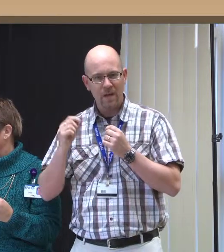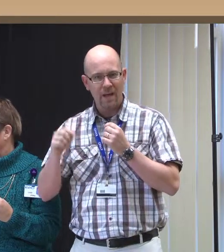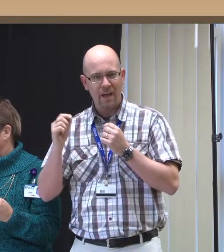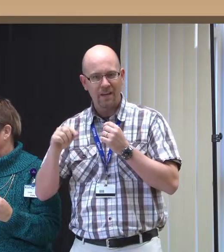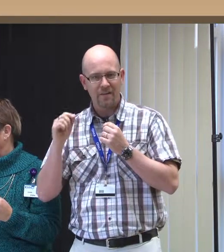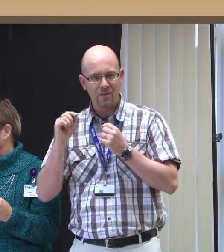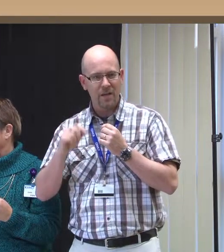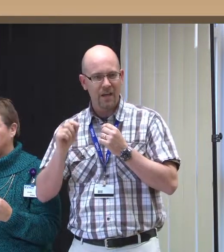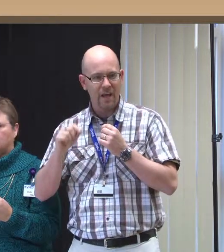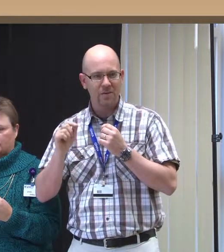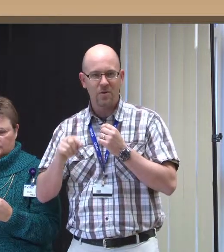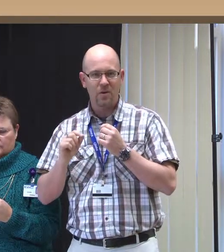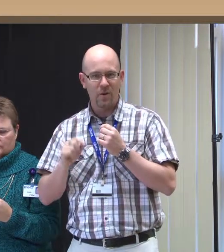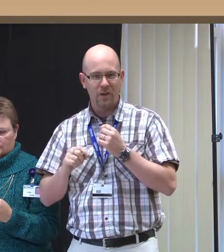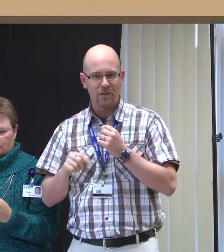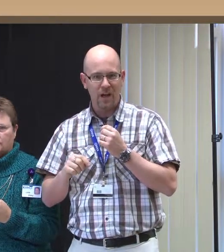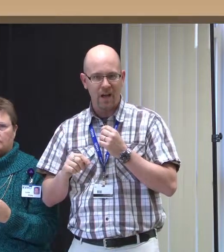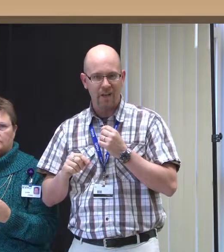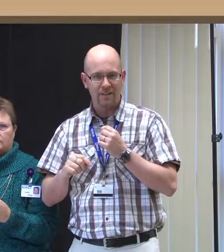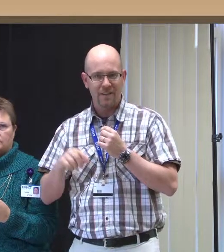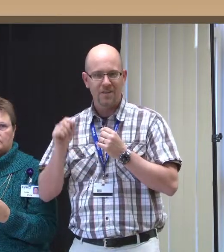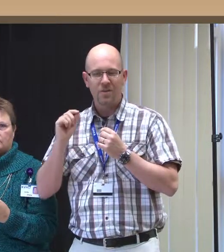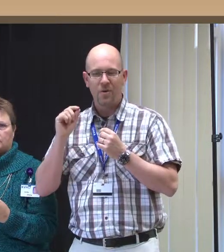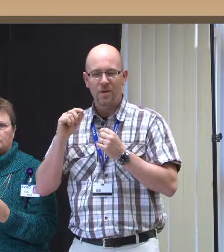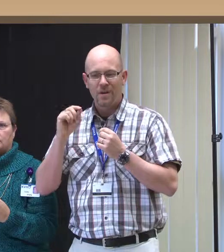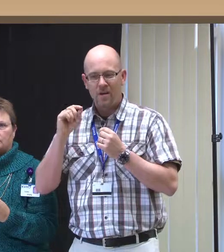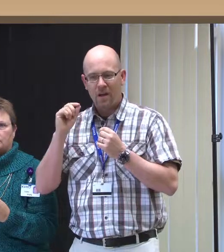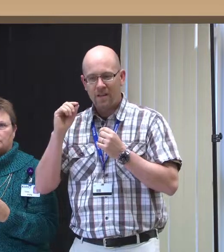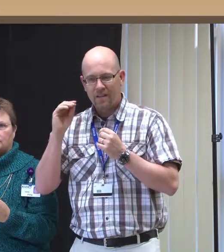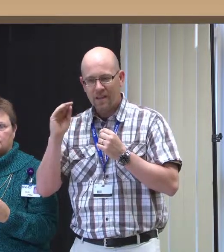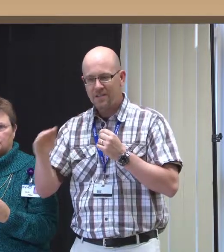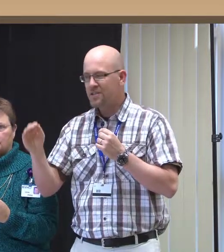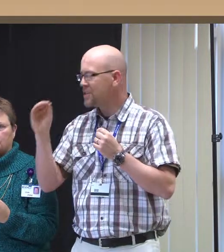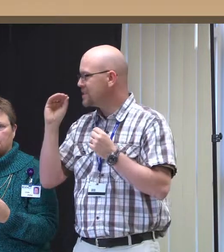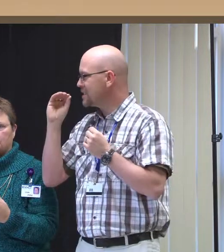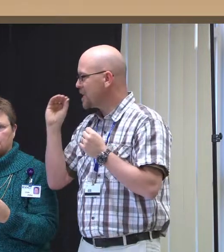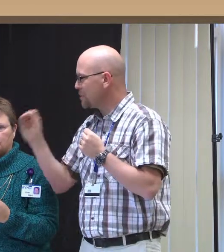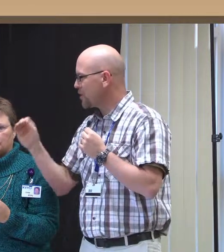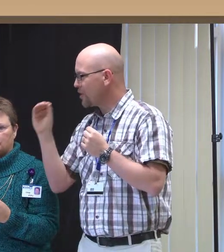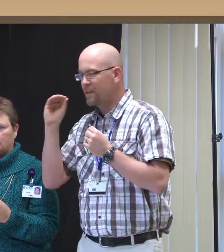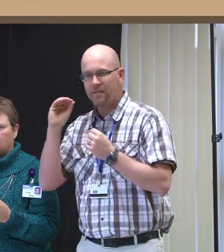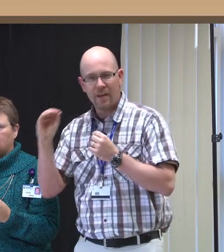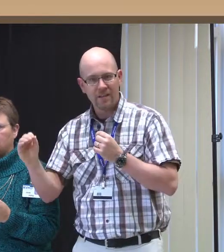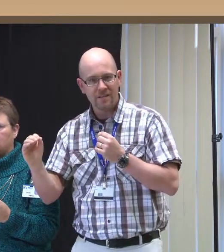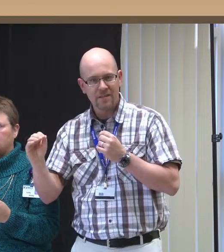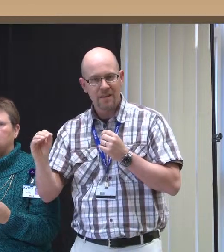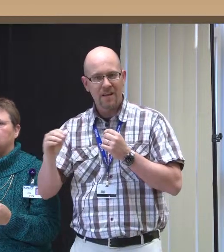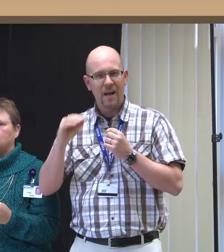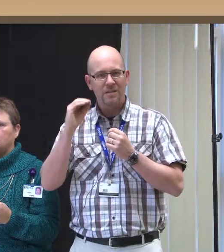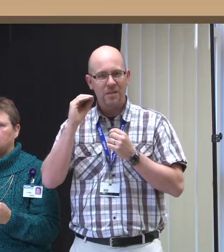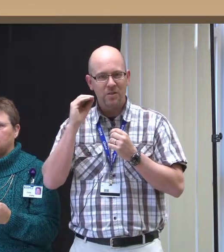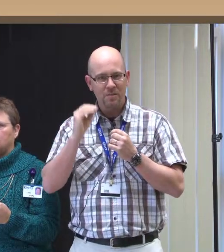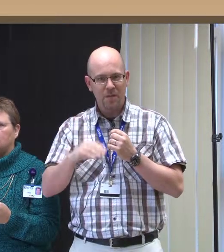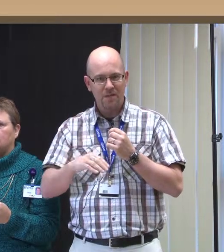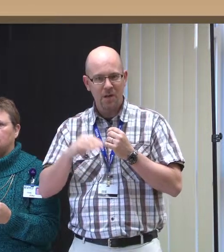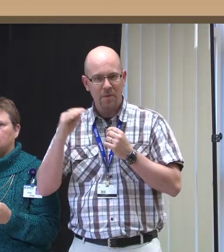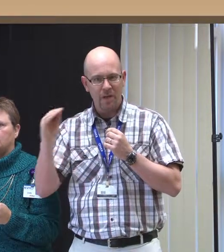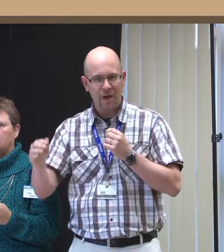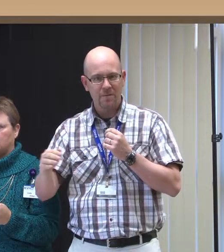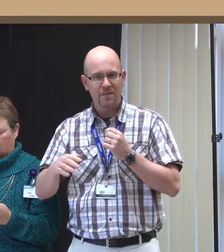We can't, we can't do a regular diet. So this is just a temporary fix until speech therapy comes and